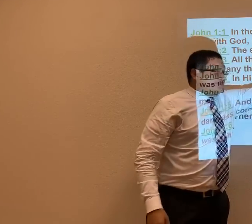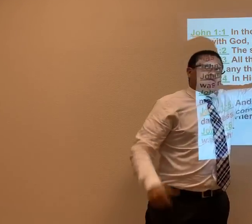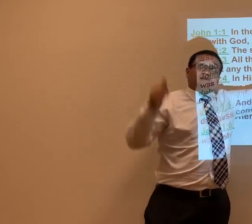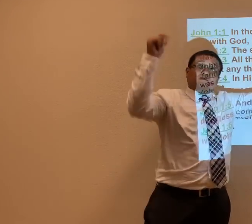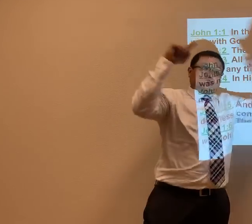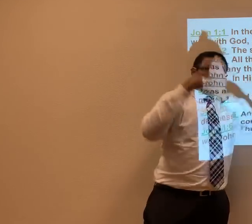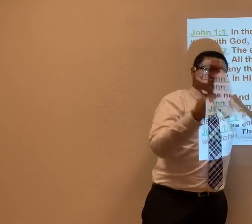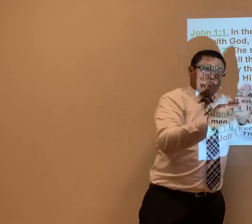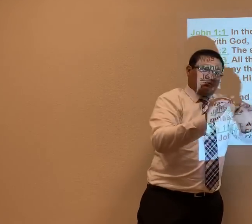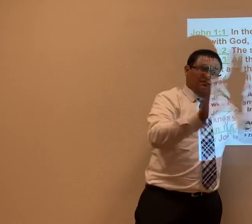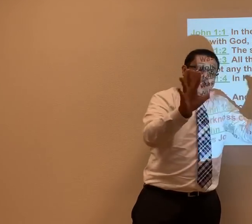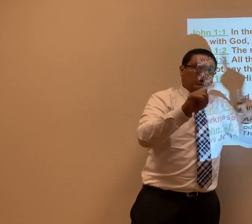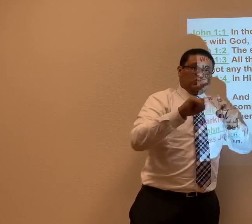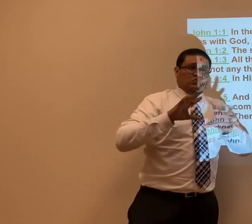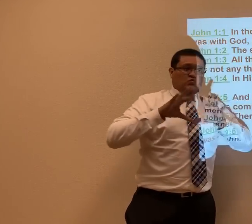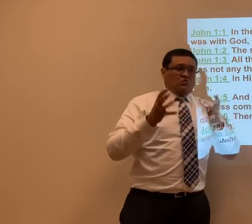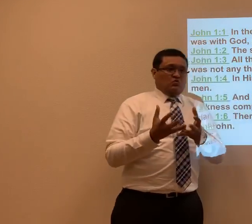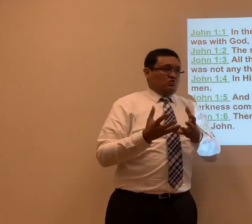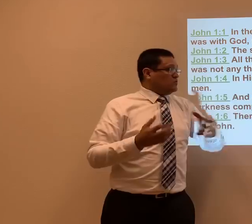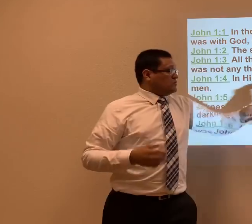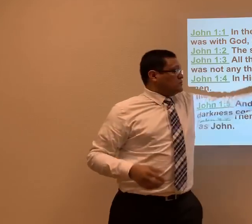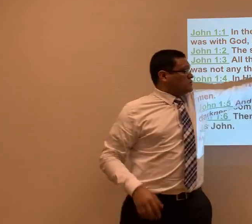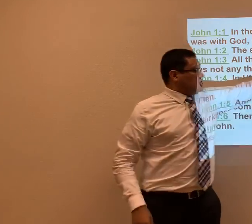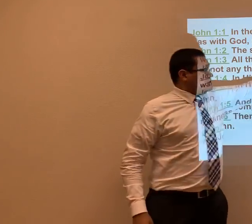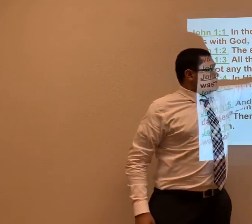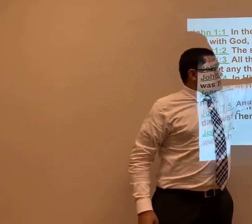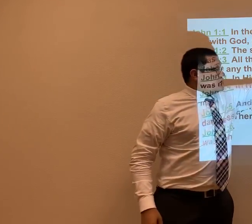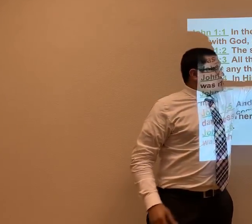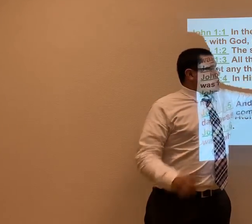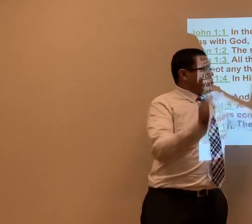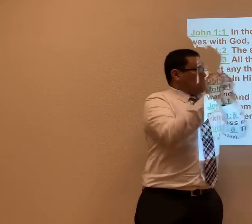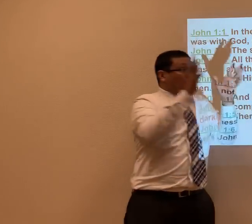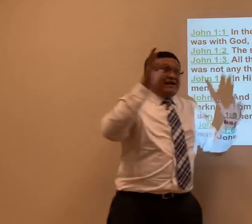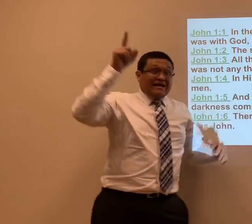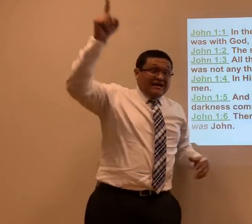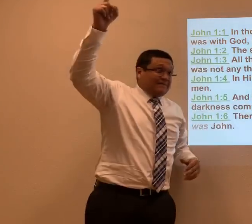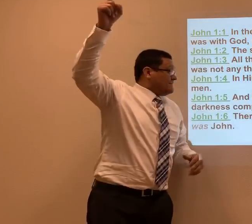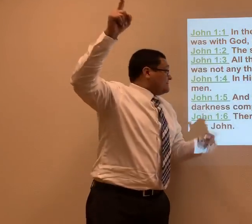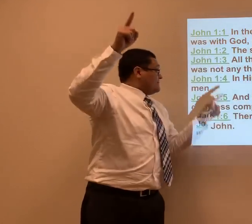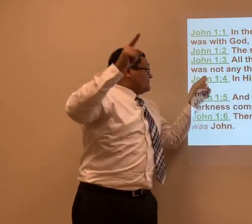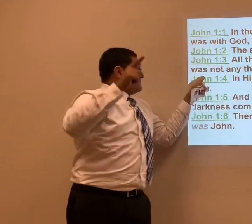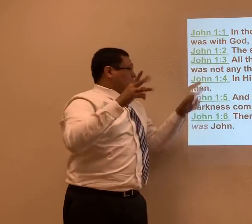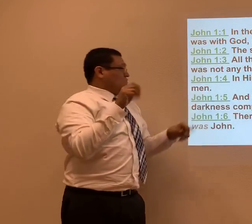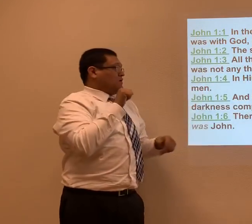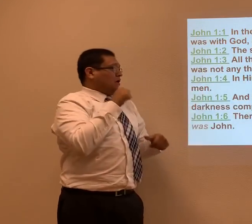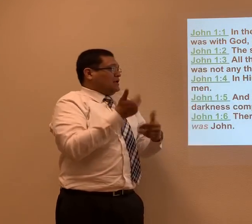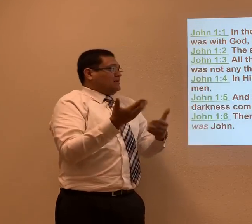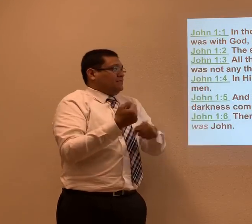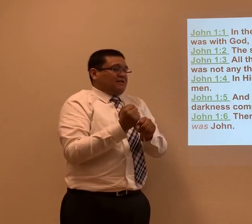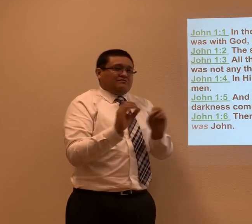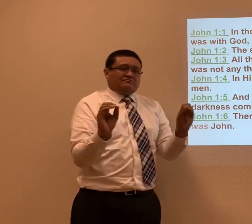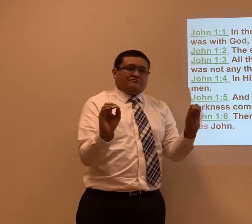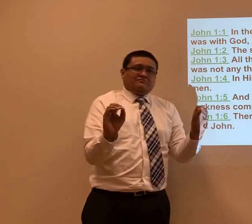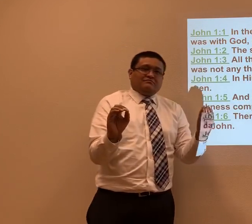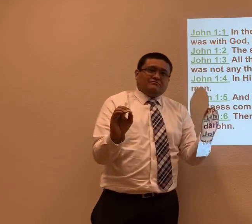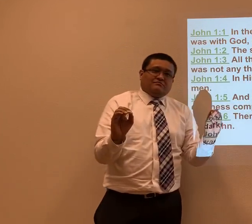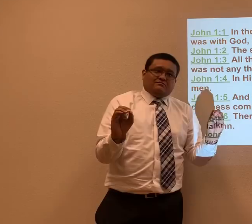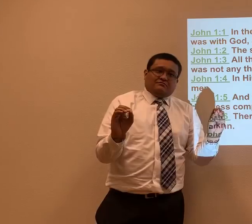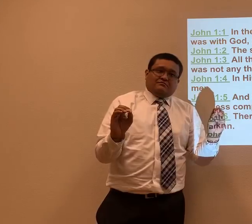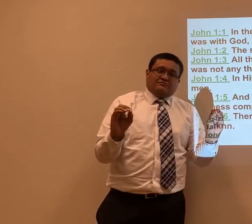is referring to Jesus. It was talking about Jesus here. It said, without him was not anything made that